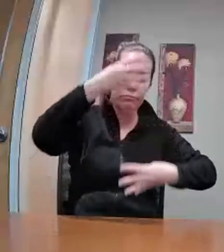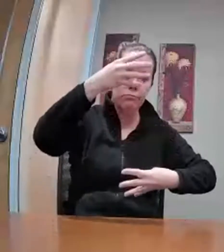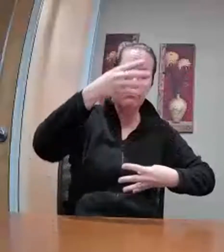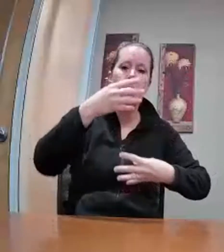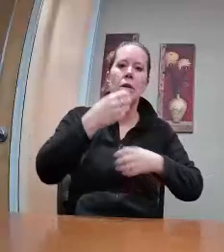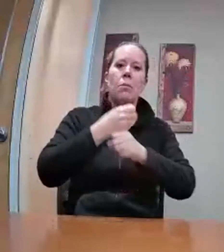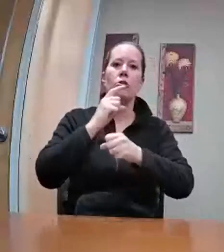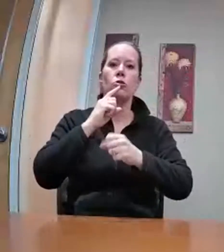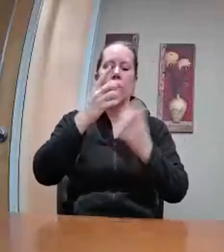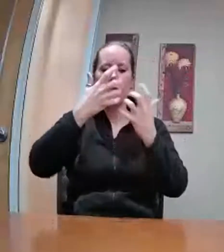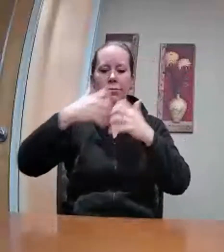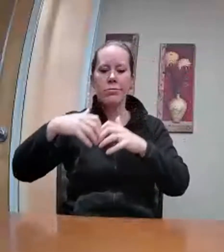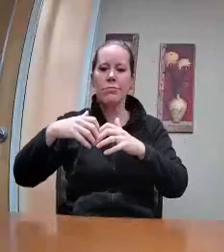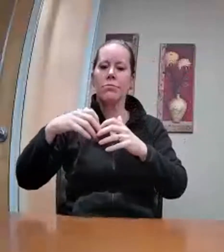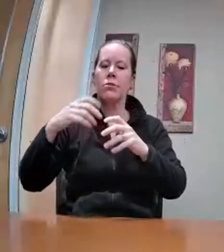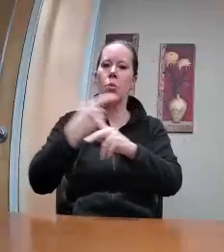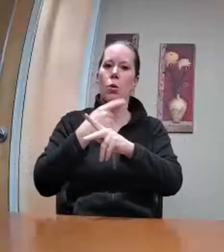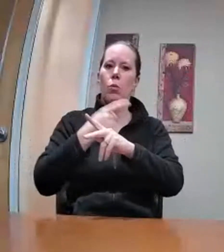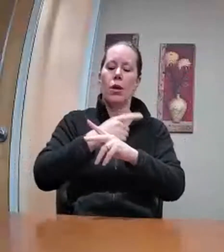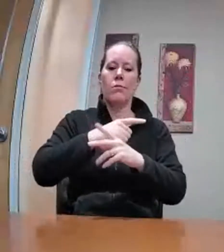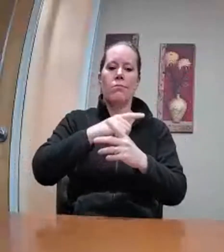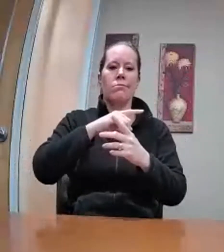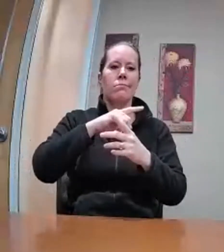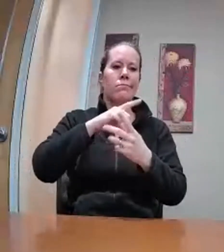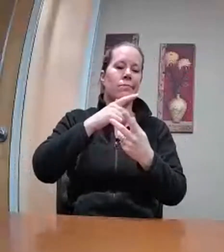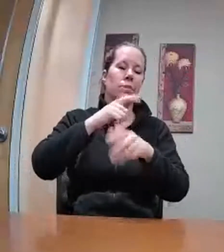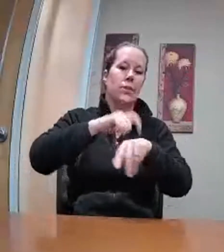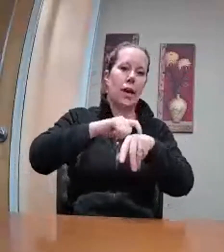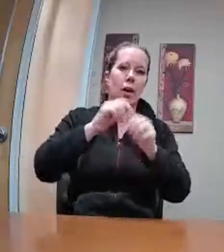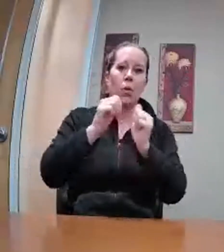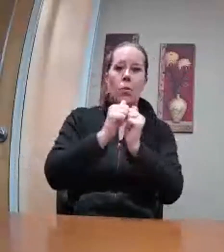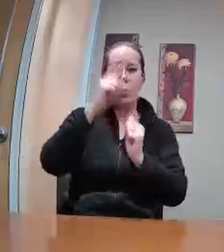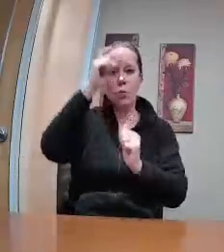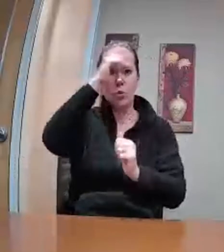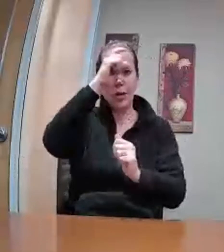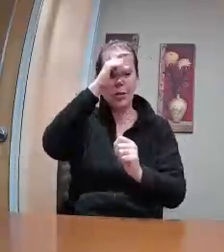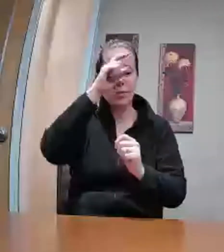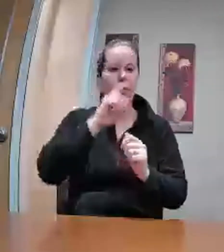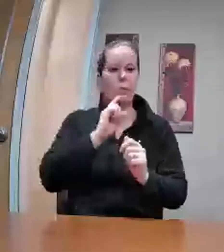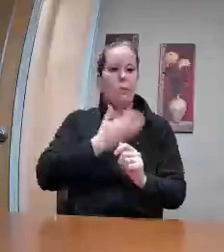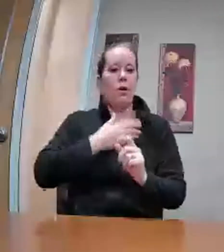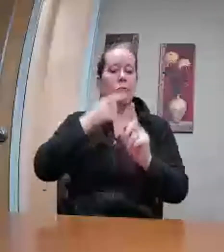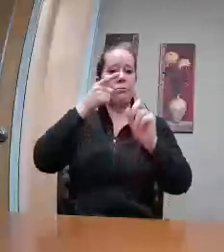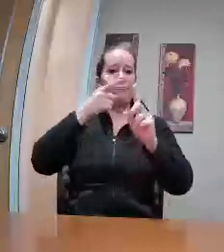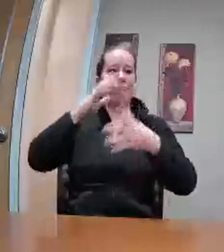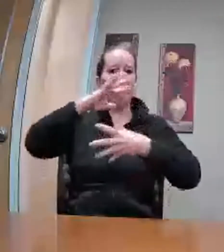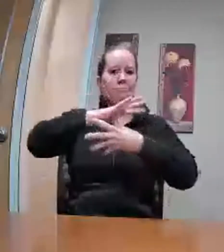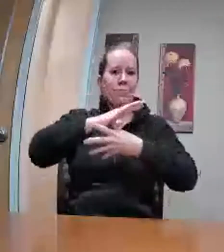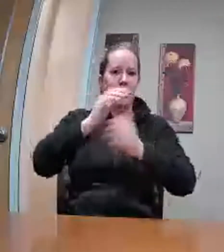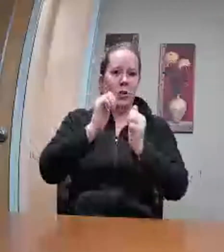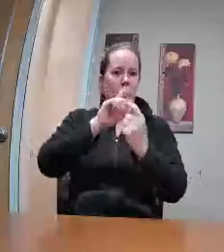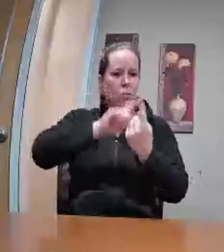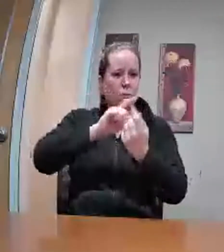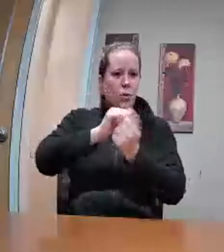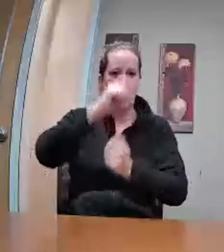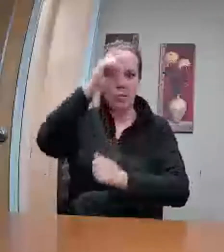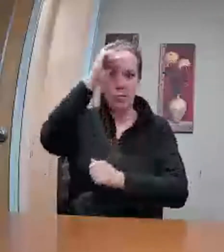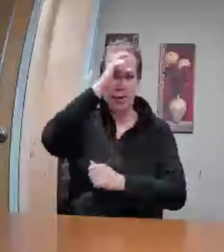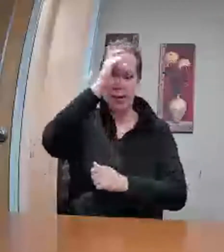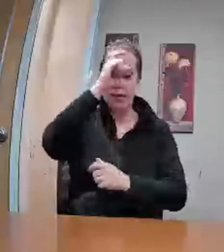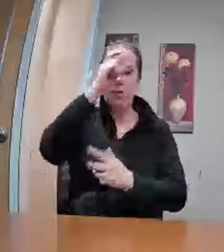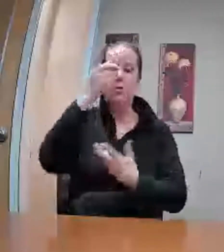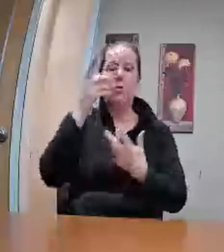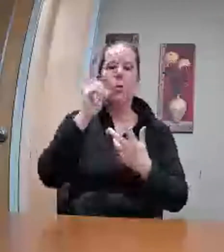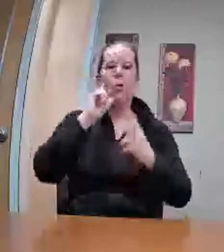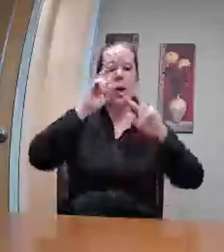time that they're spending with the residents, that it's of value to the residents. So that's going to